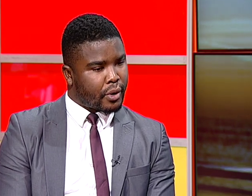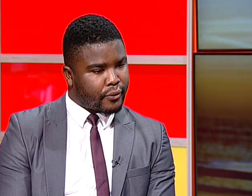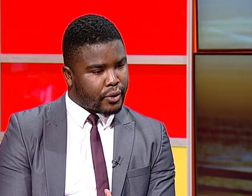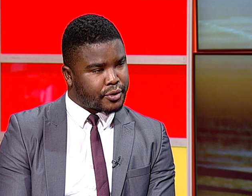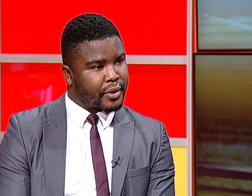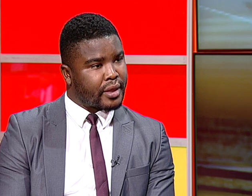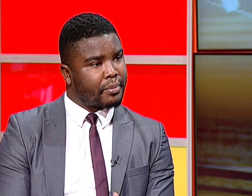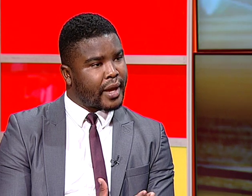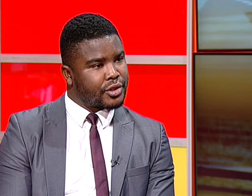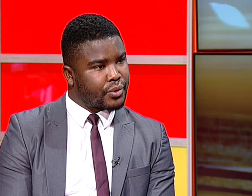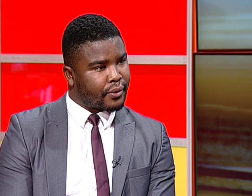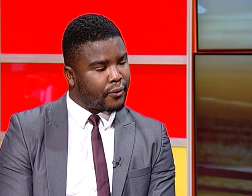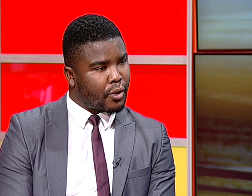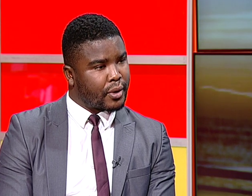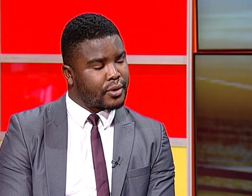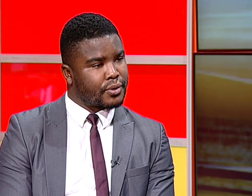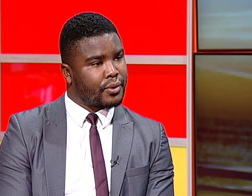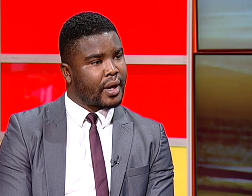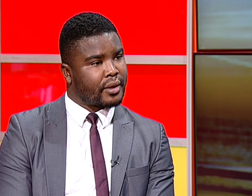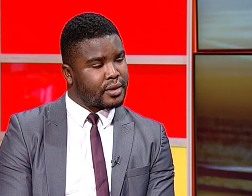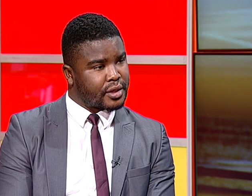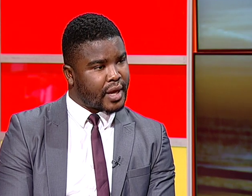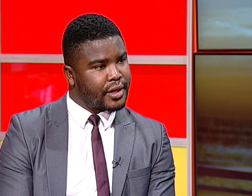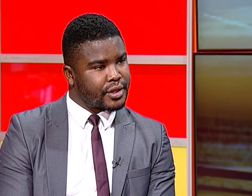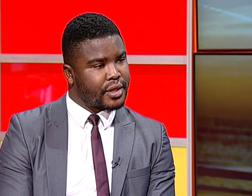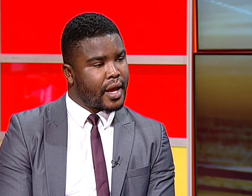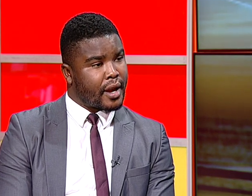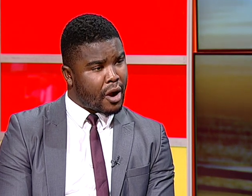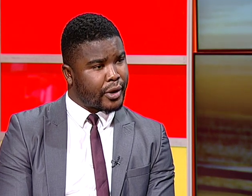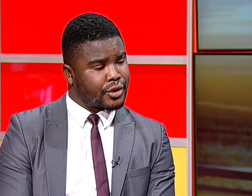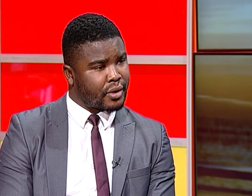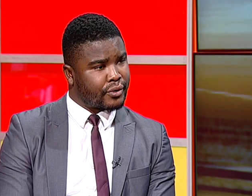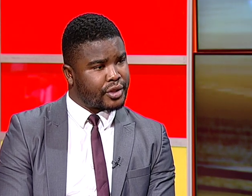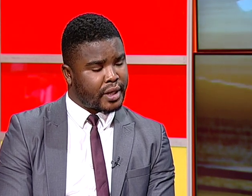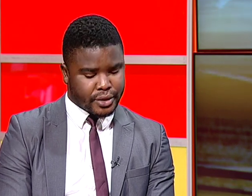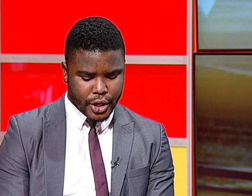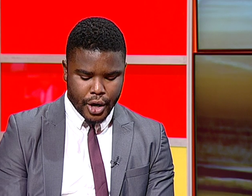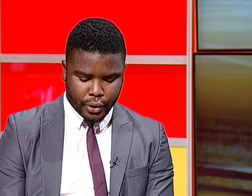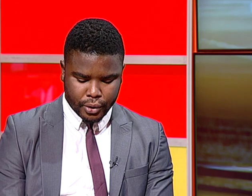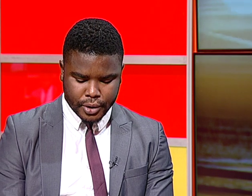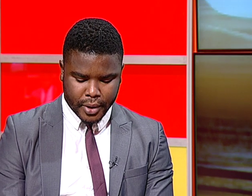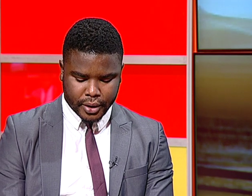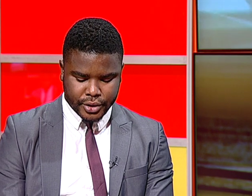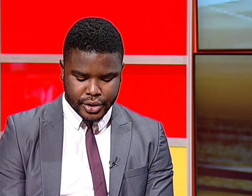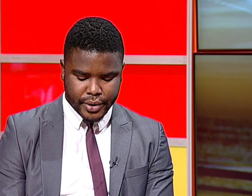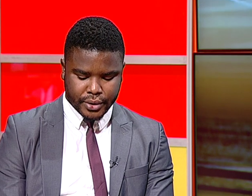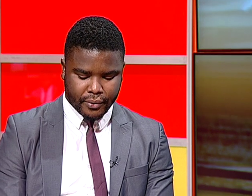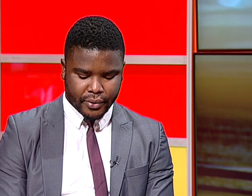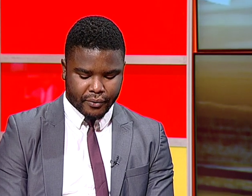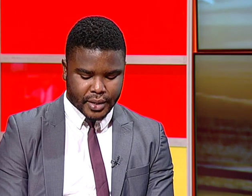of course bring the plights to the fore, but also look at the challenges and how we can solve those challenges. Talk to us about the series of events